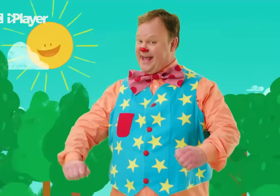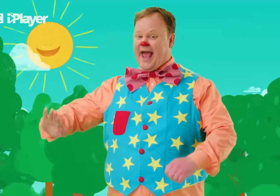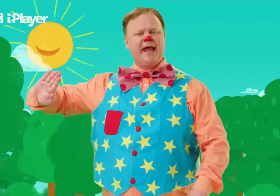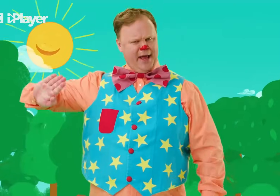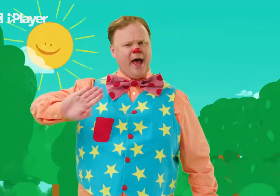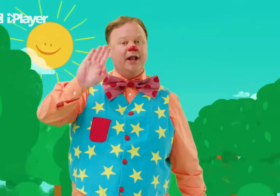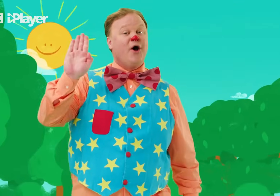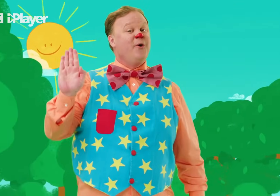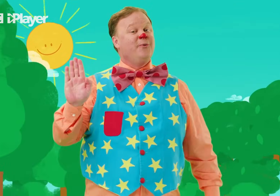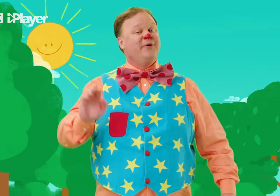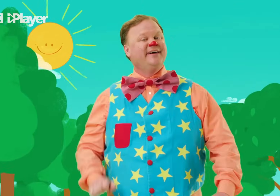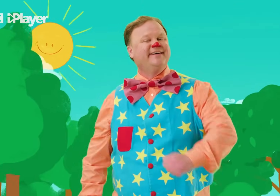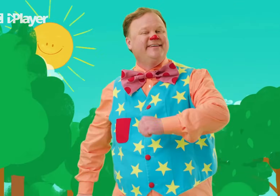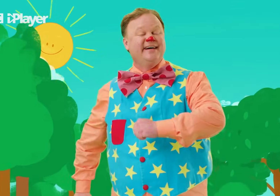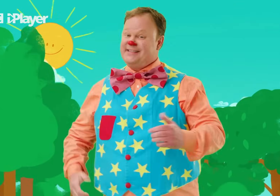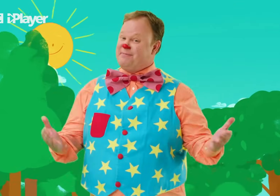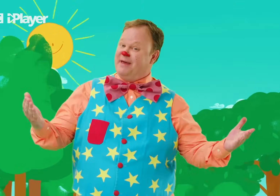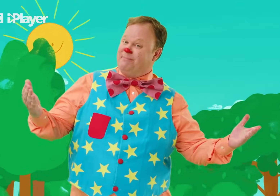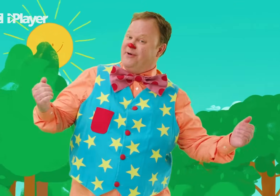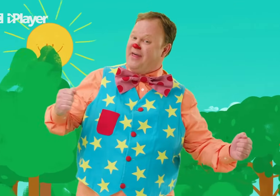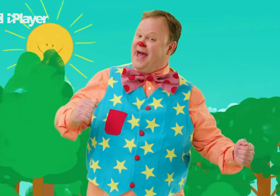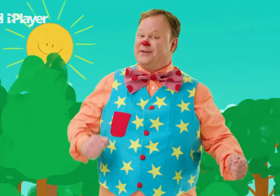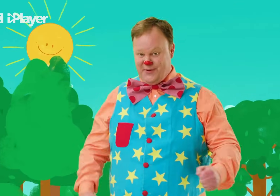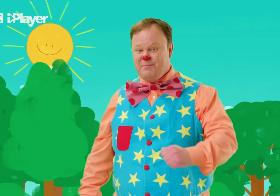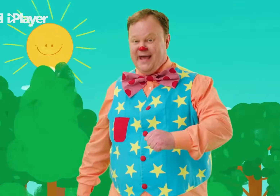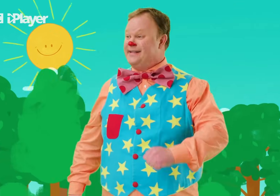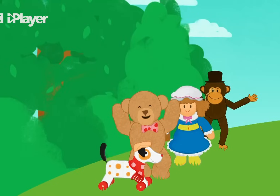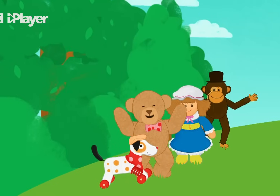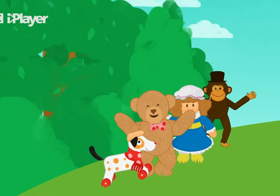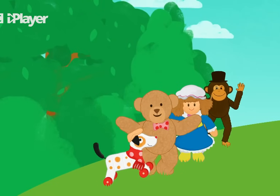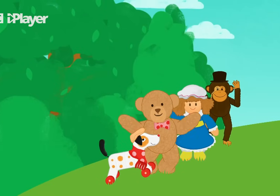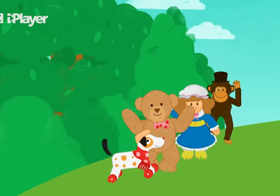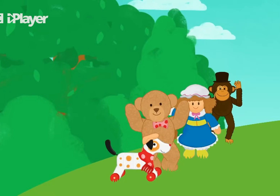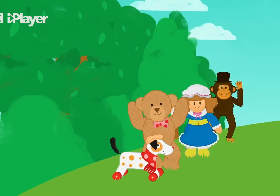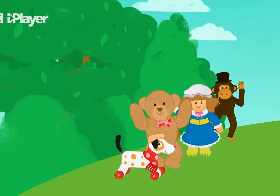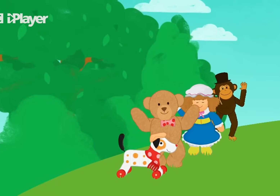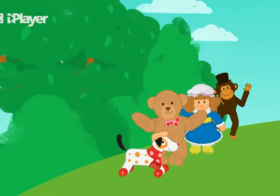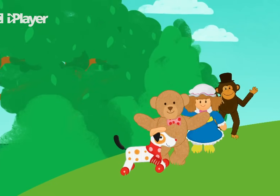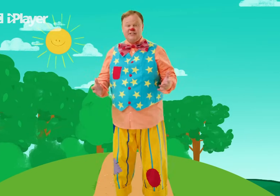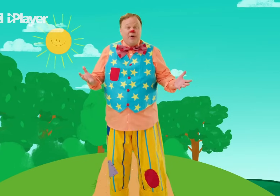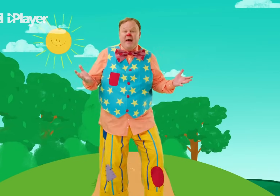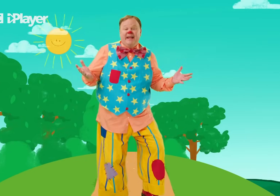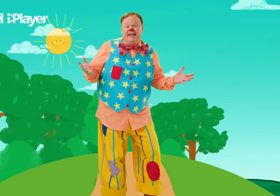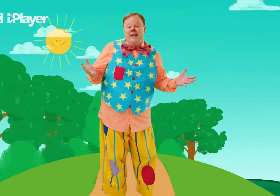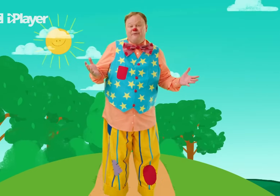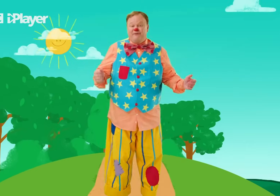say hello to people that you meet. Hello! So many